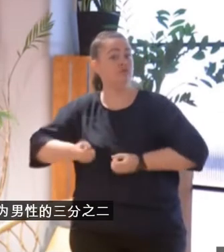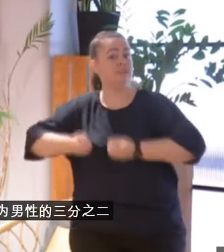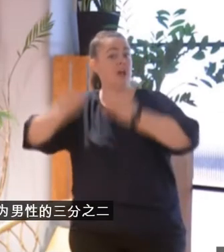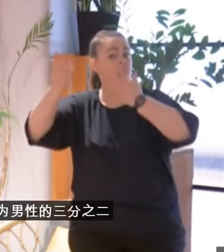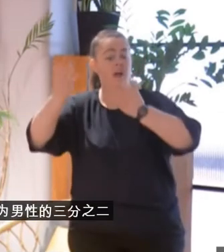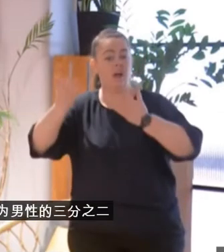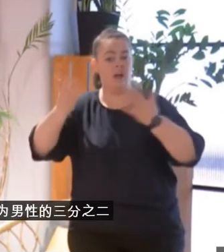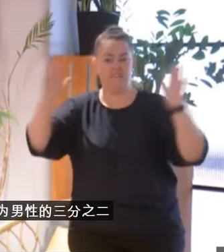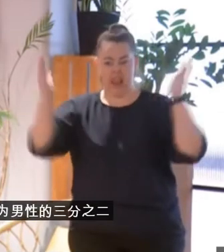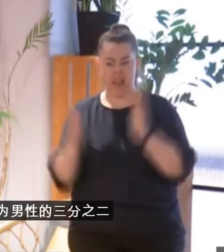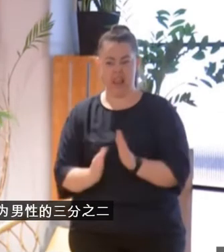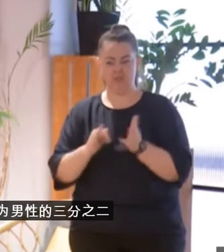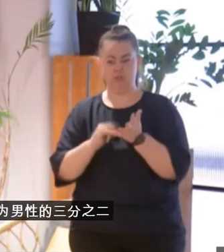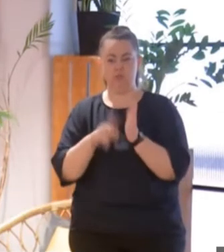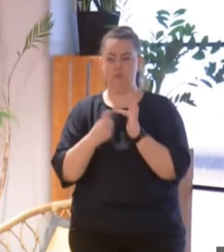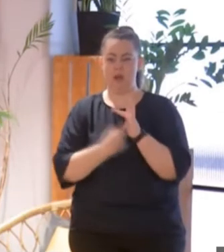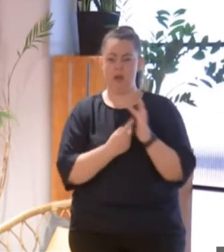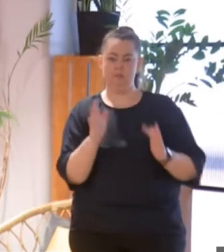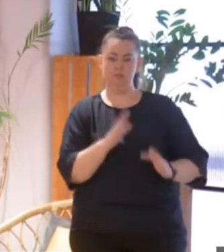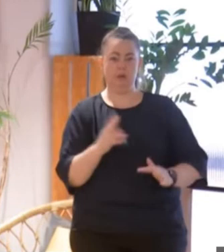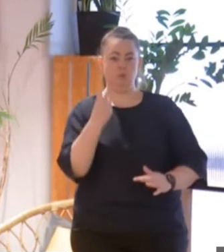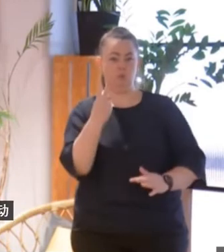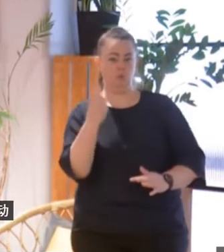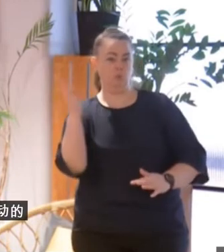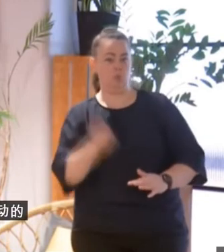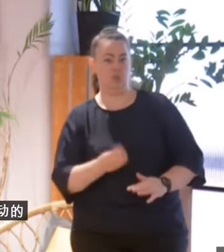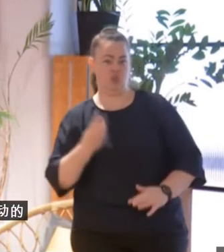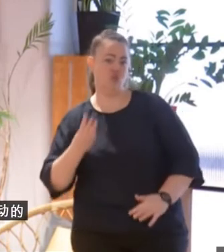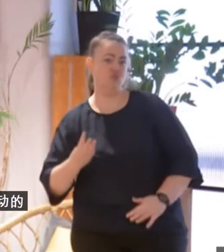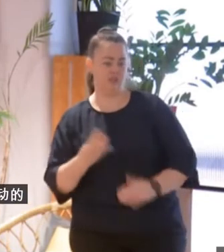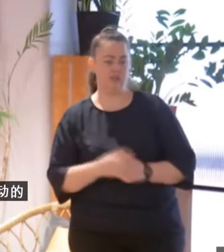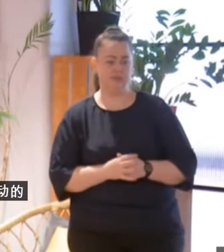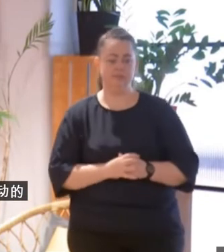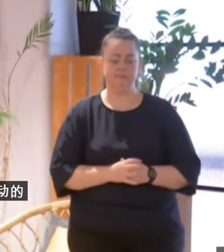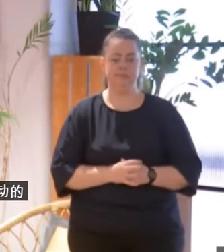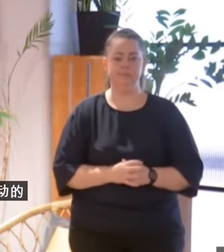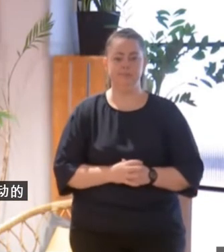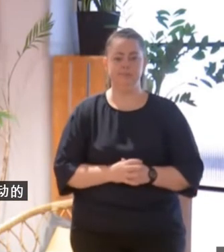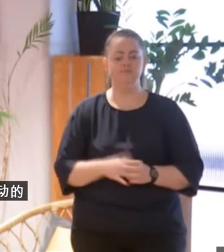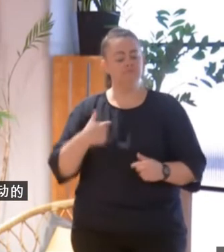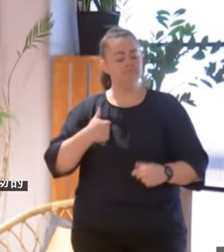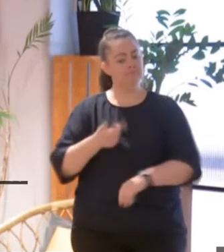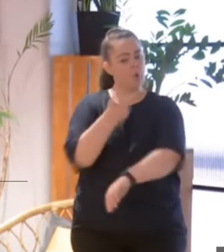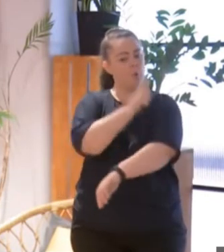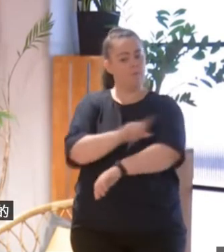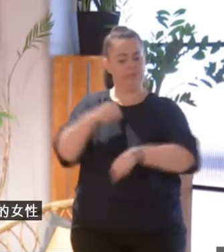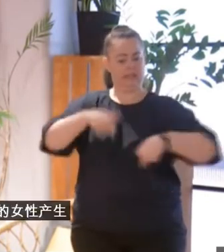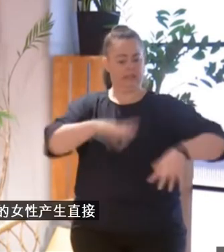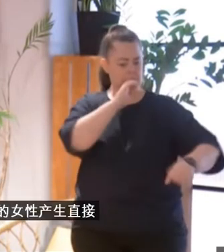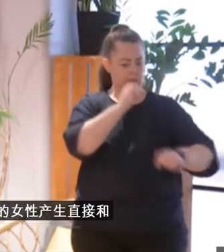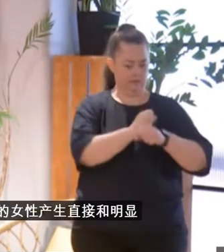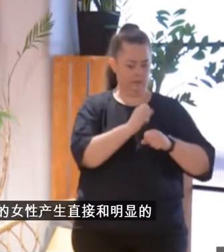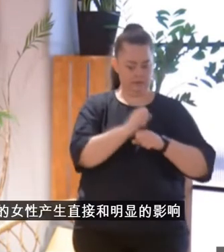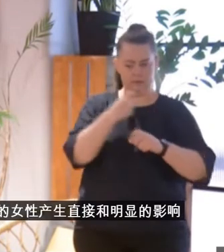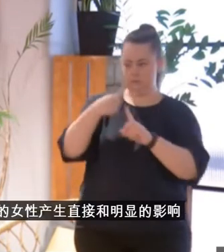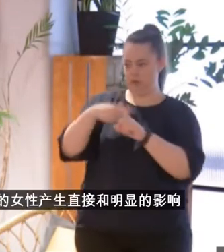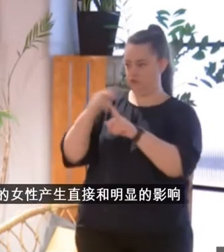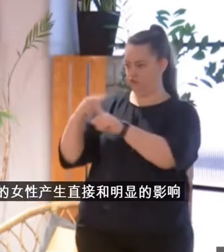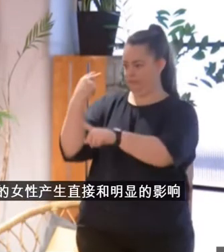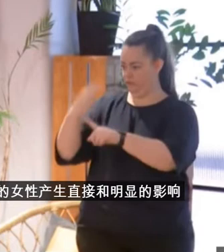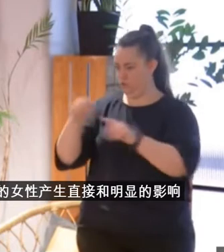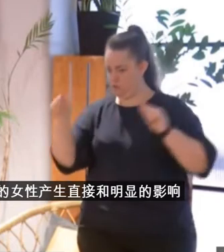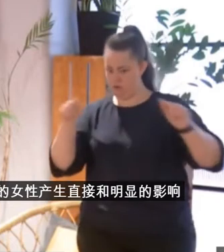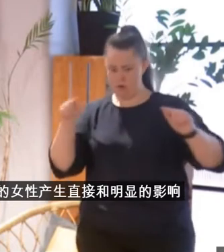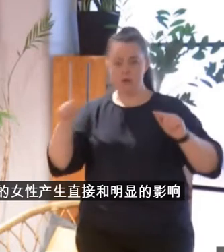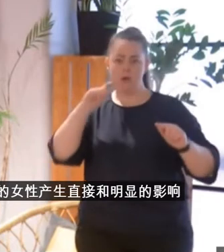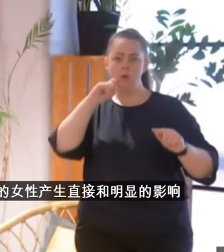much superannuation as men. I'm confident that the review-driven measures undertaken by the government will have immediate and visible impact for